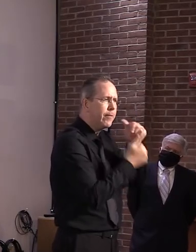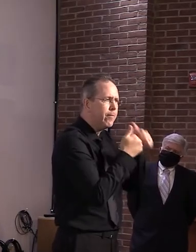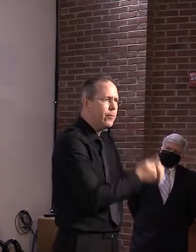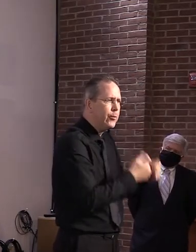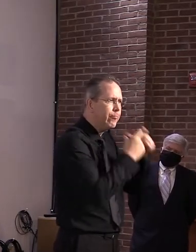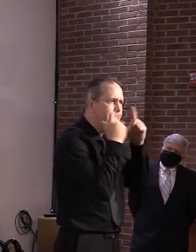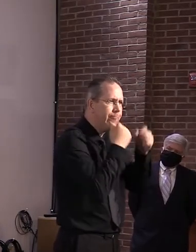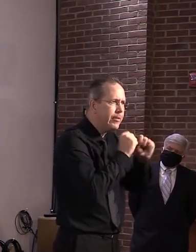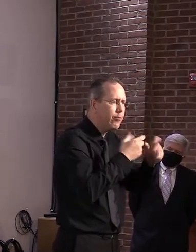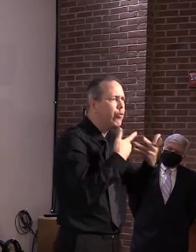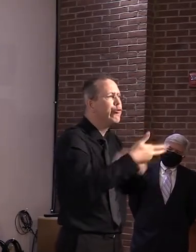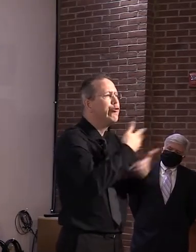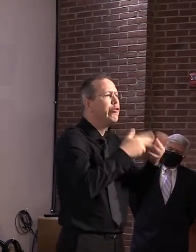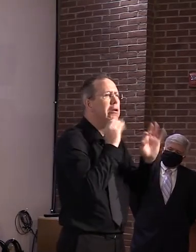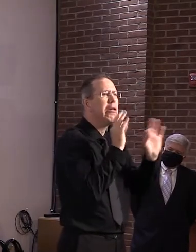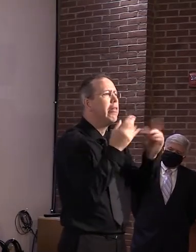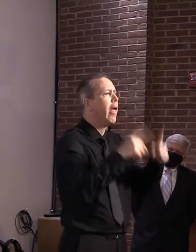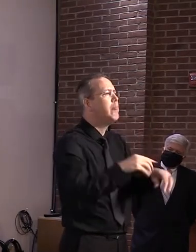another question for me?